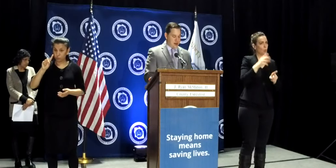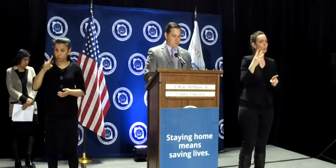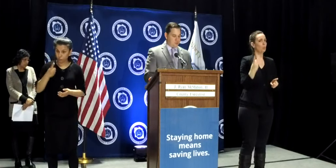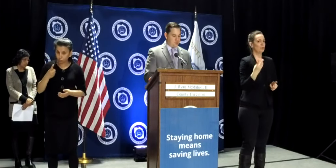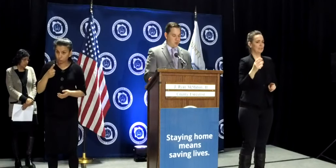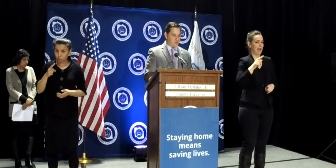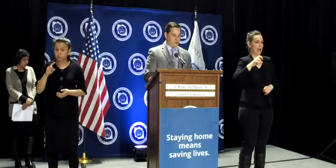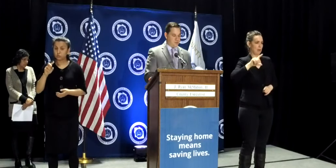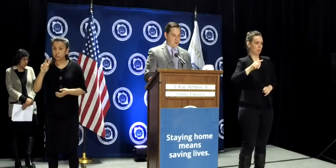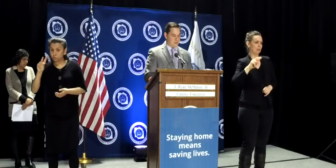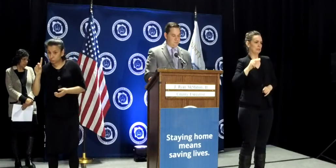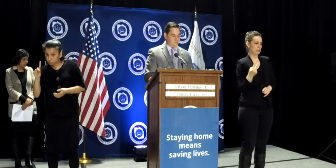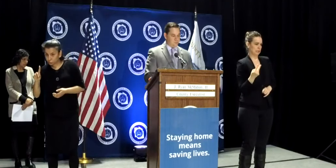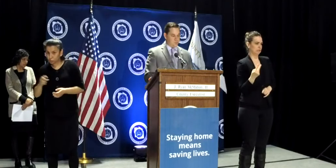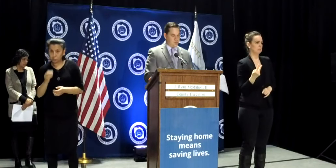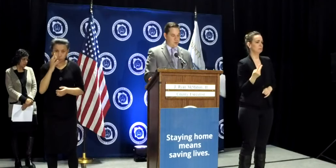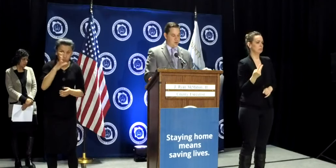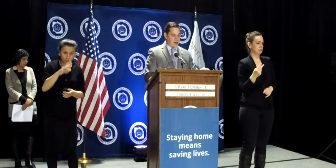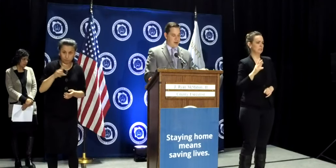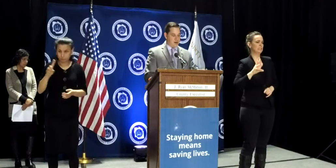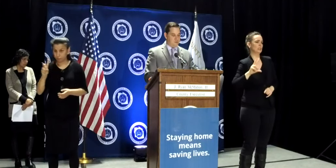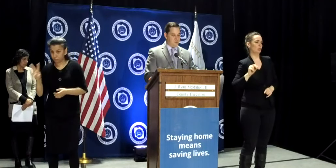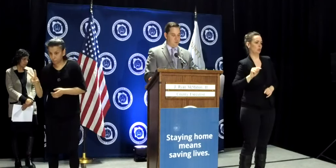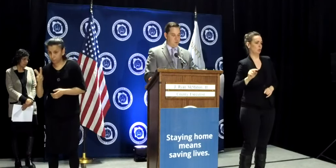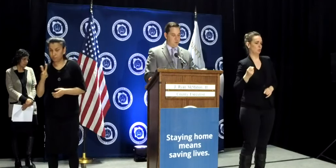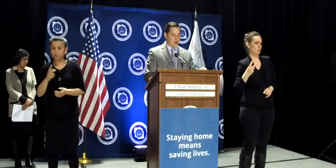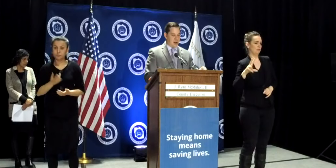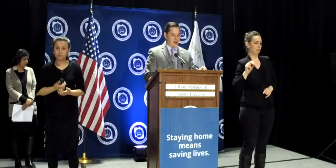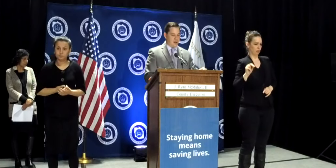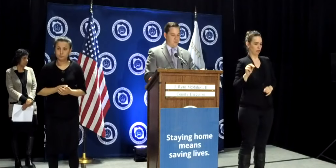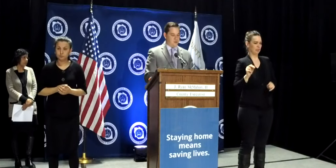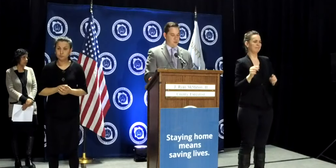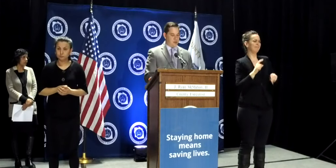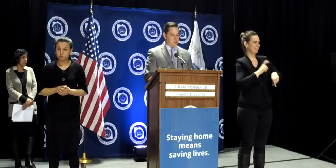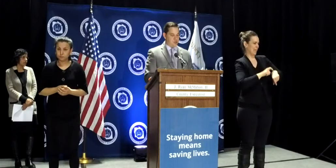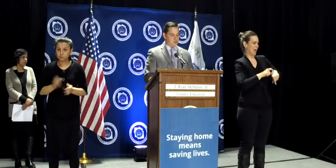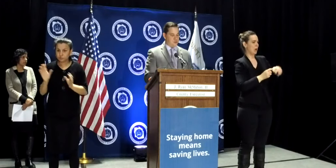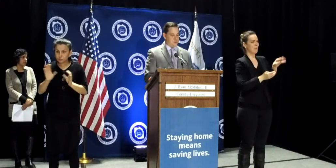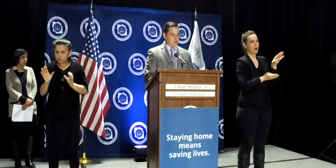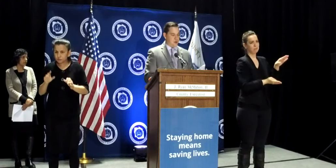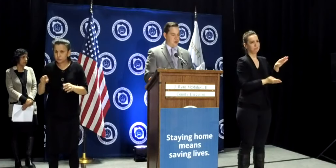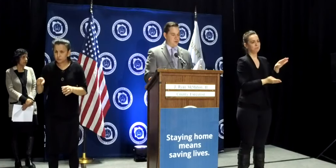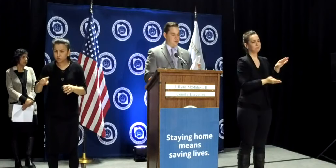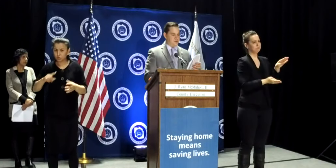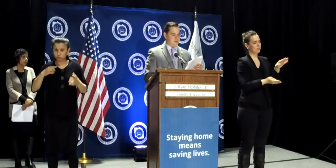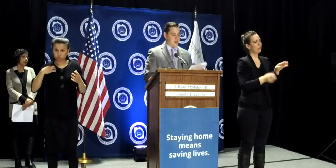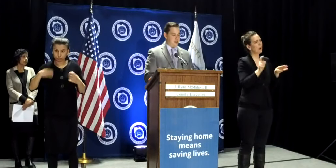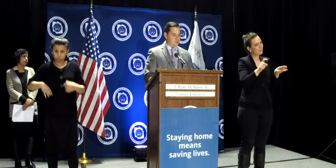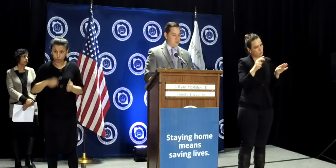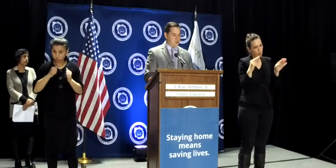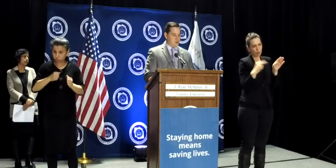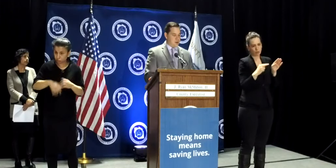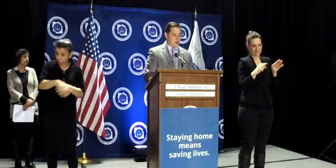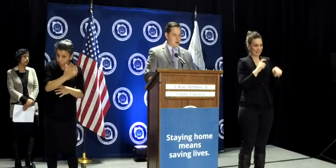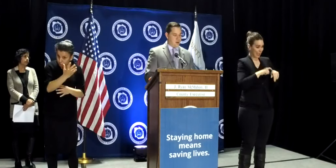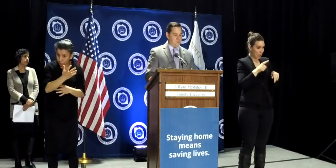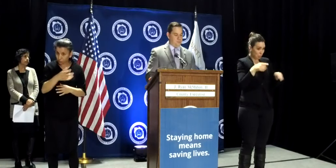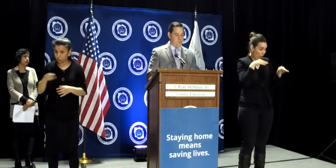6:30 a.m. to 12:30 p.m. Again, if you were at any of these locations during these